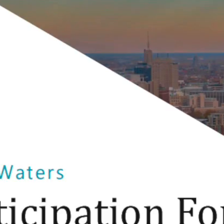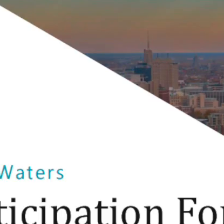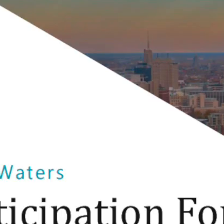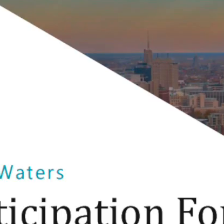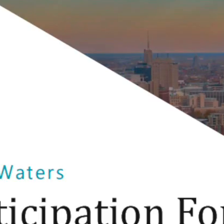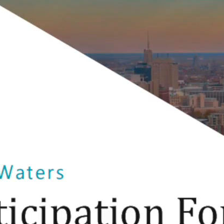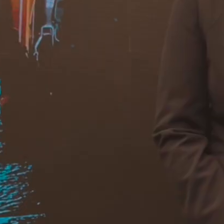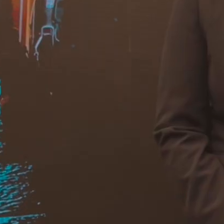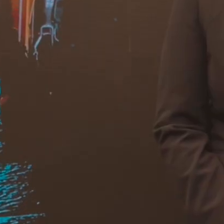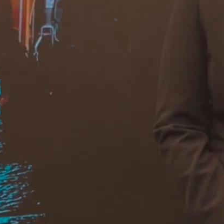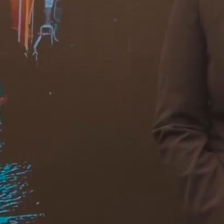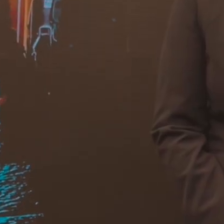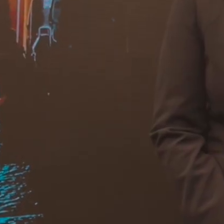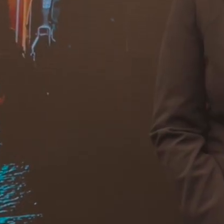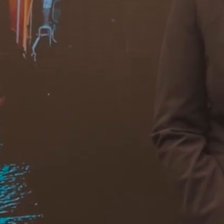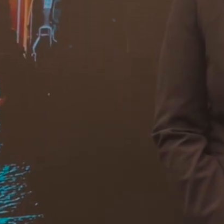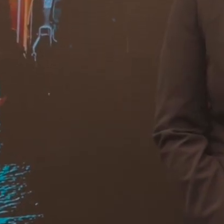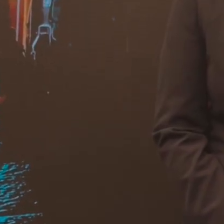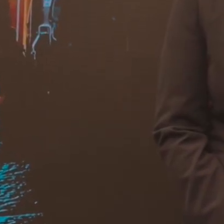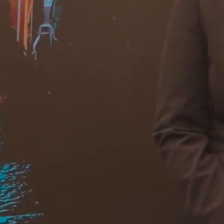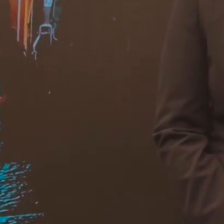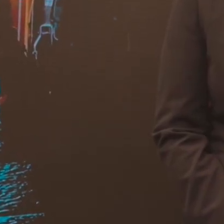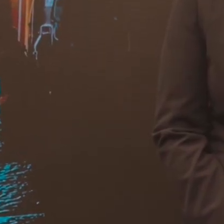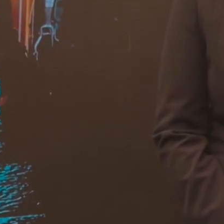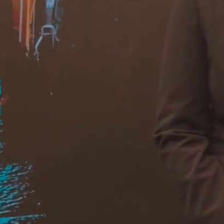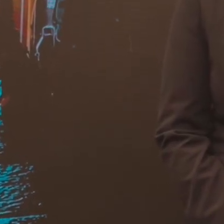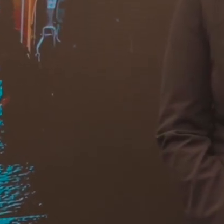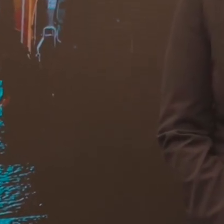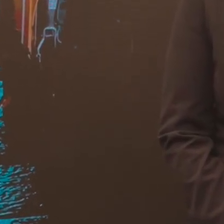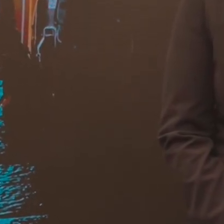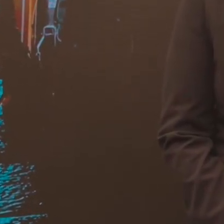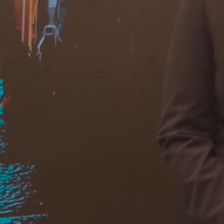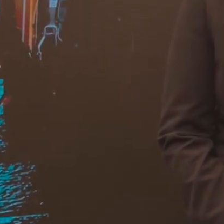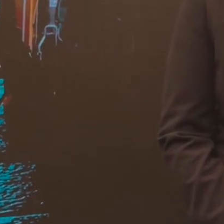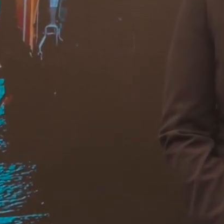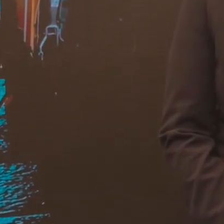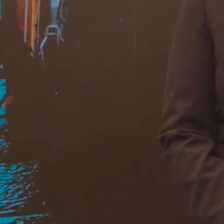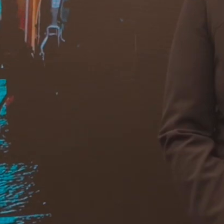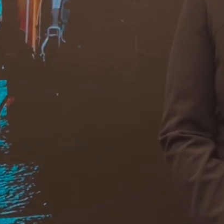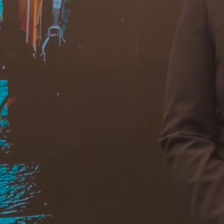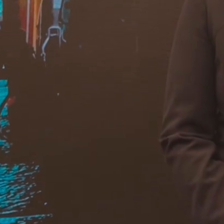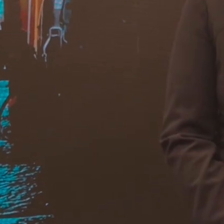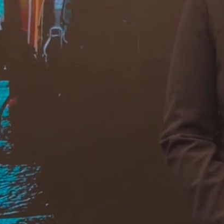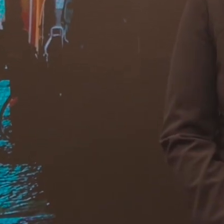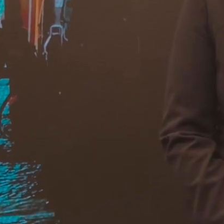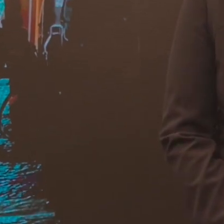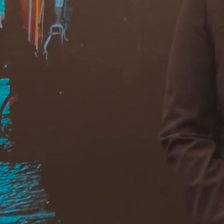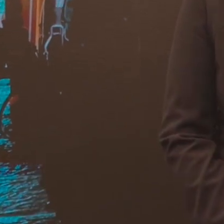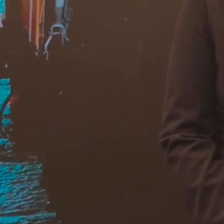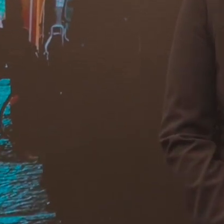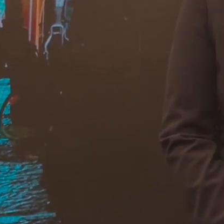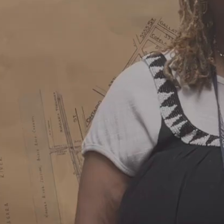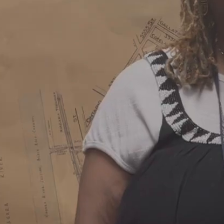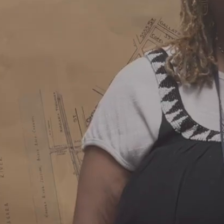Fillmore district. If you are viewing this presentation after that date, subsequent events could have a material effect on this